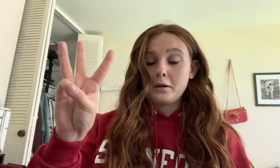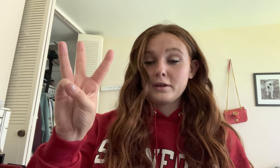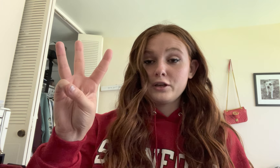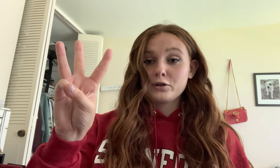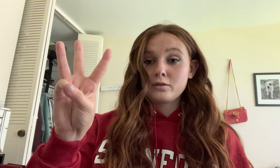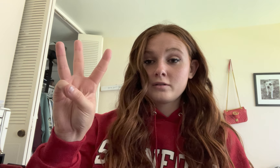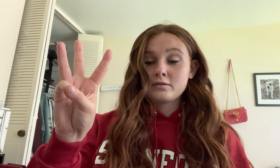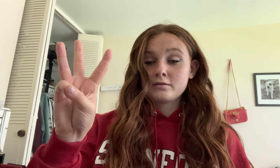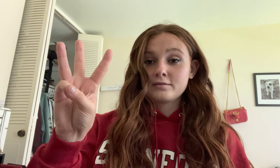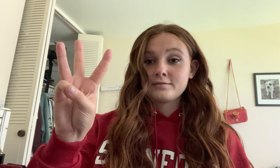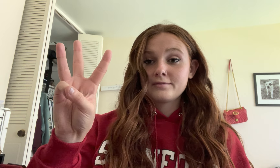W,